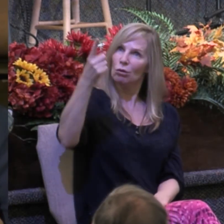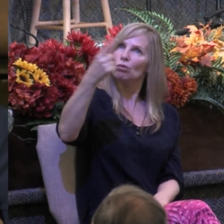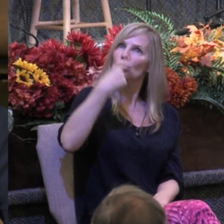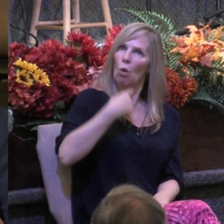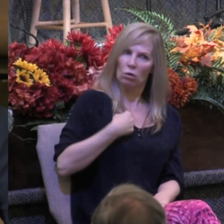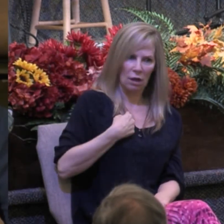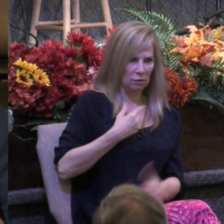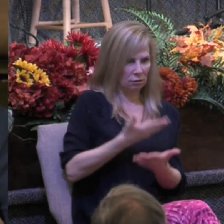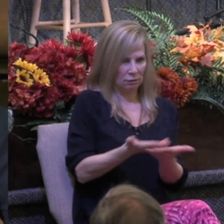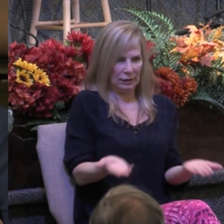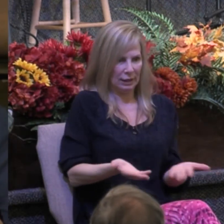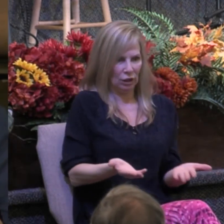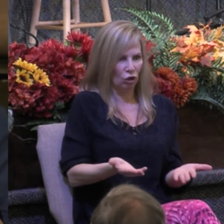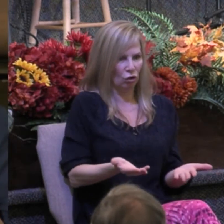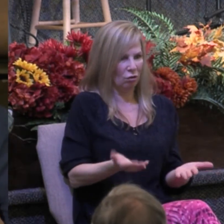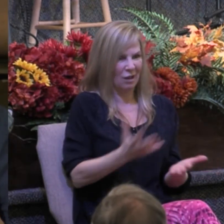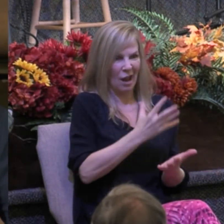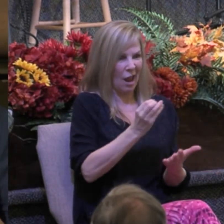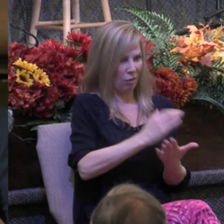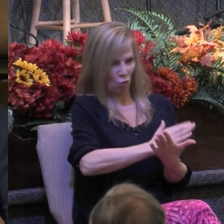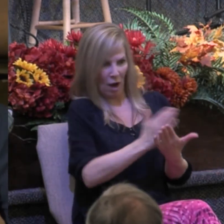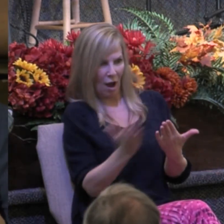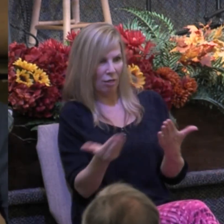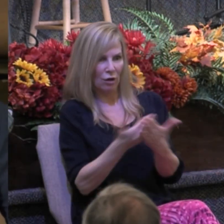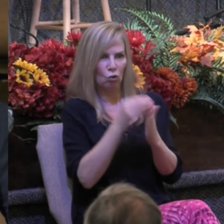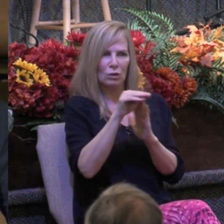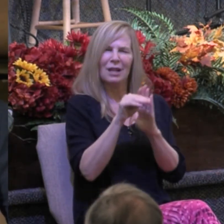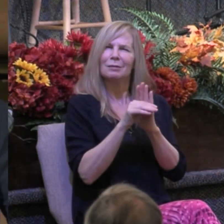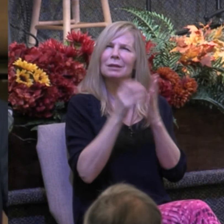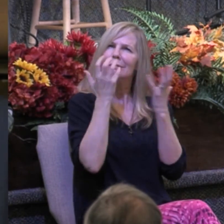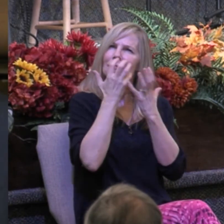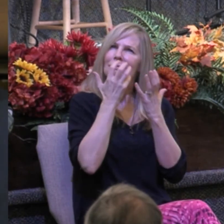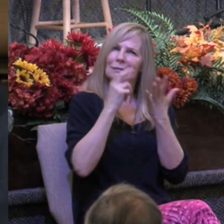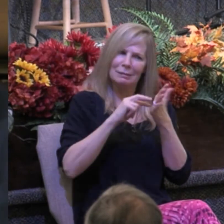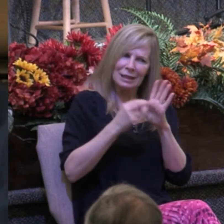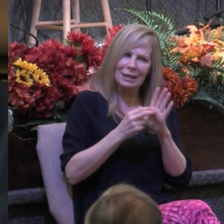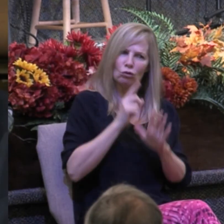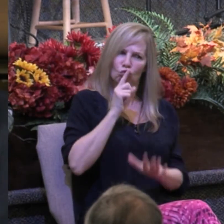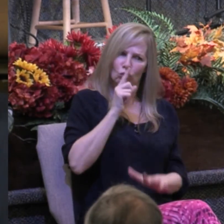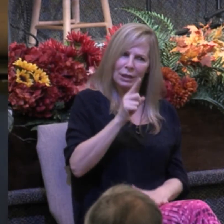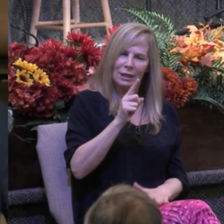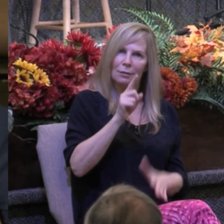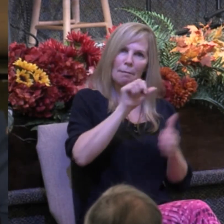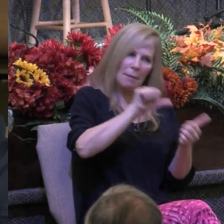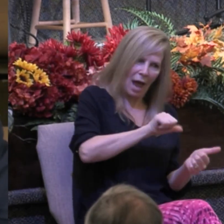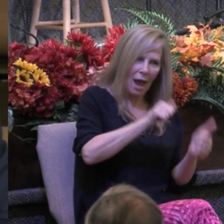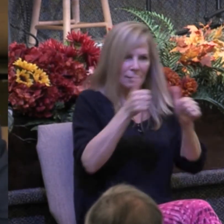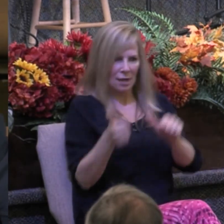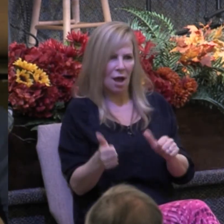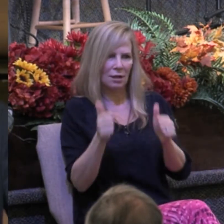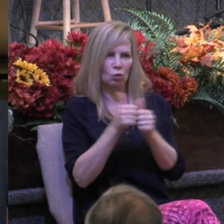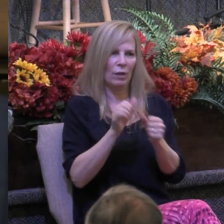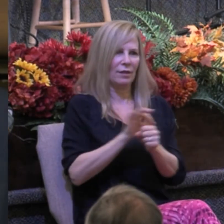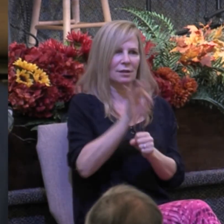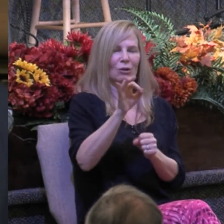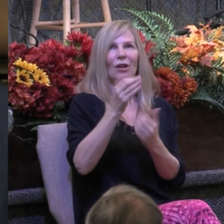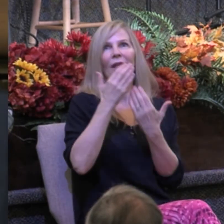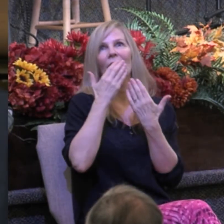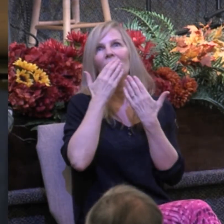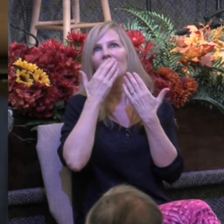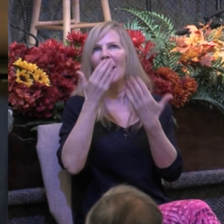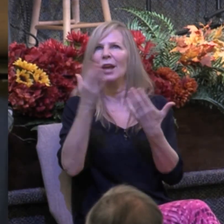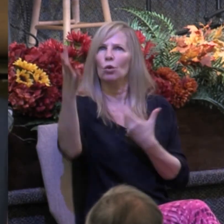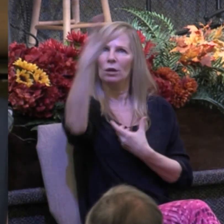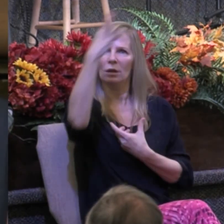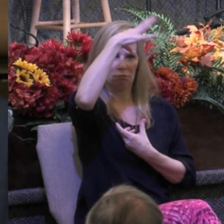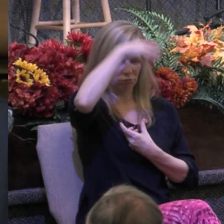us here and then throughout the New Testament what it means to be baptized with the Holy Spirit. We thank you. He indwells us.